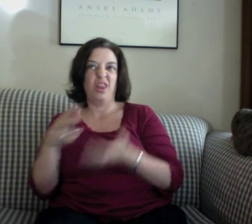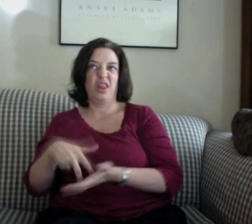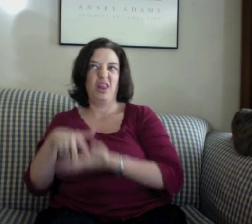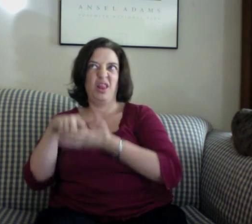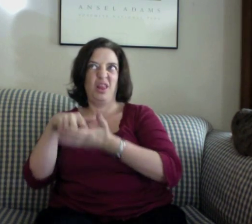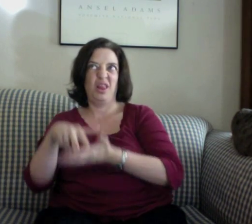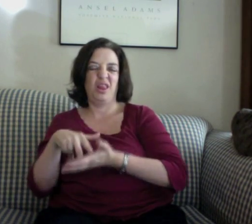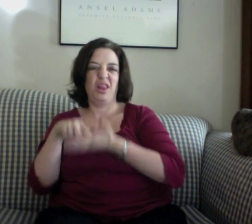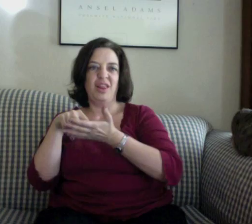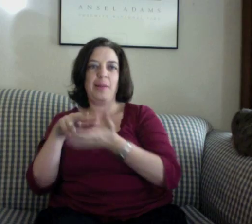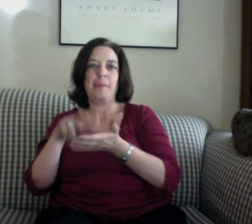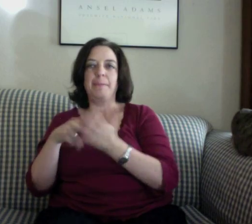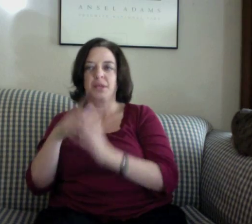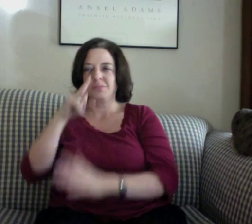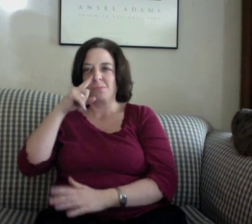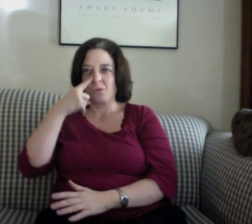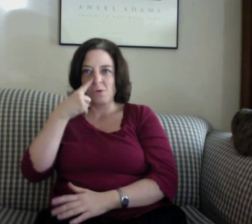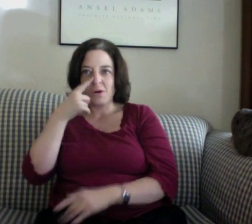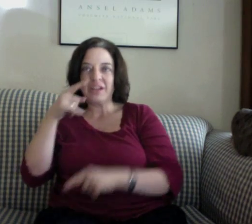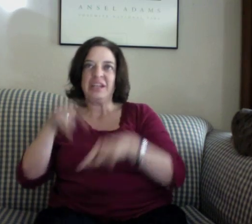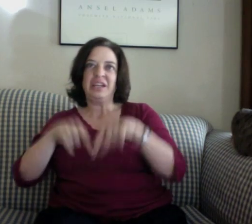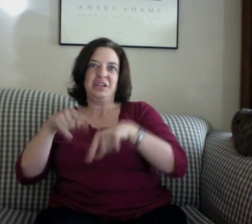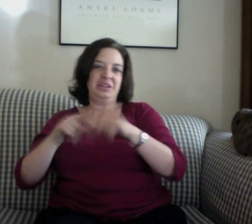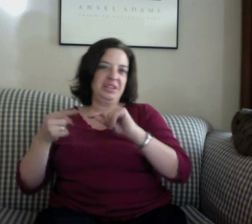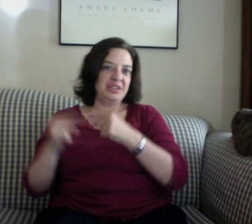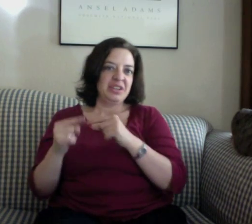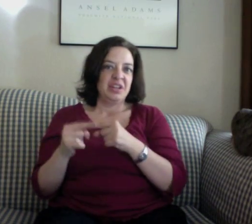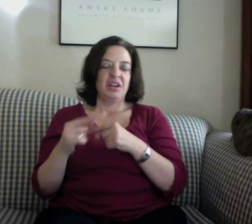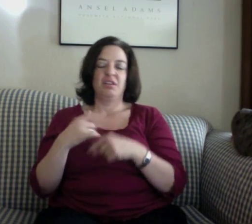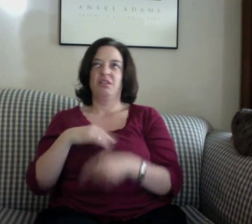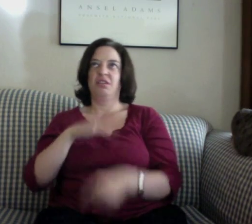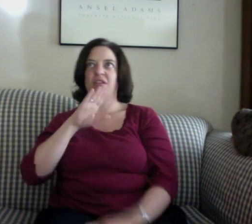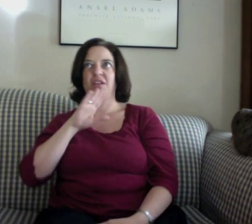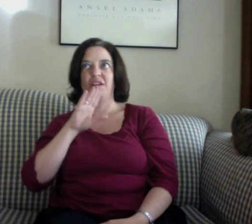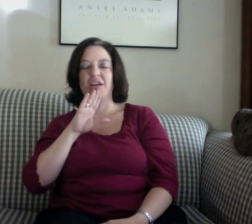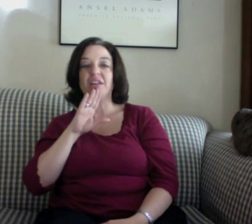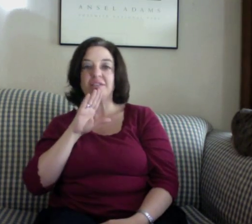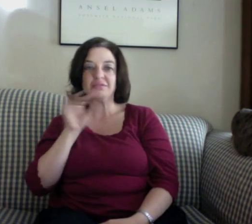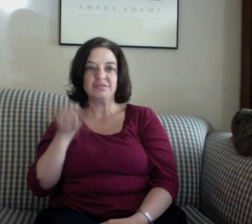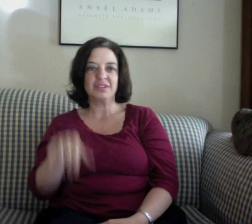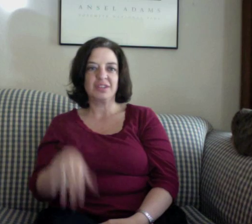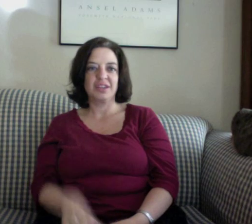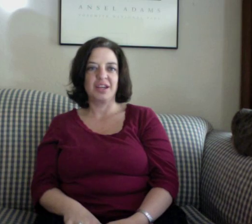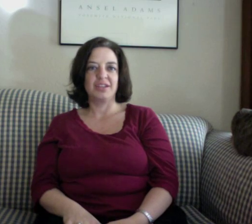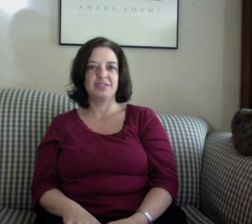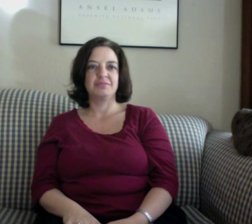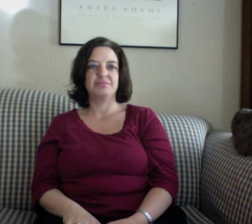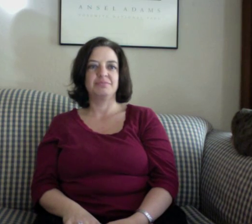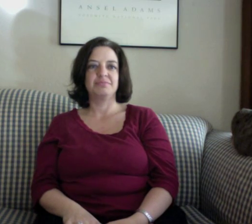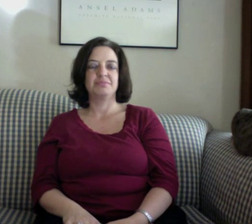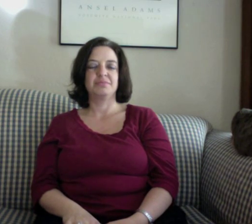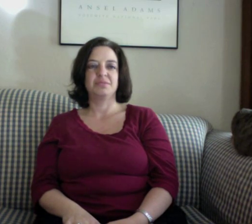you make this thing with your mouth and you're kind of rolling your eyes to show that you're bored and that your feet hurt and that you're frustrated.